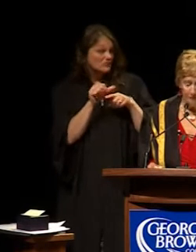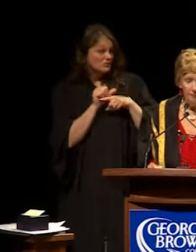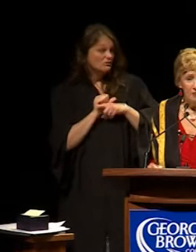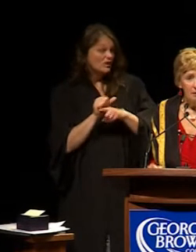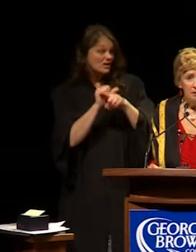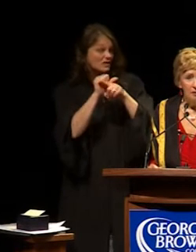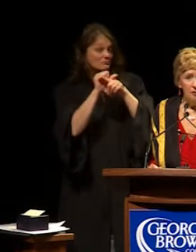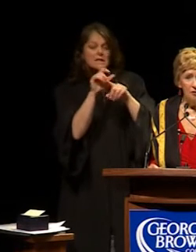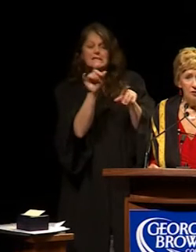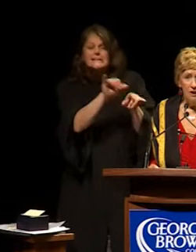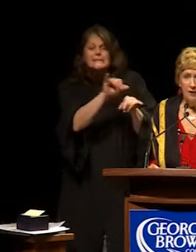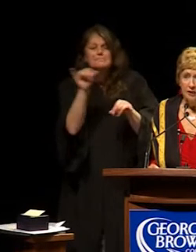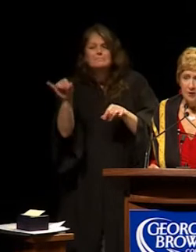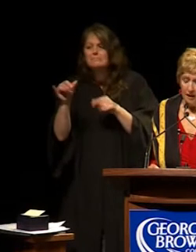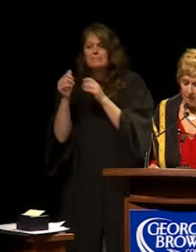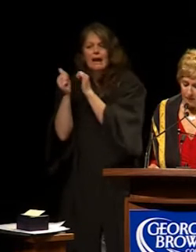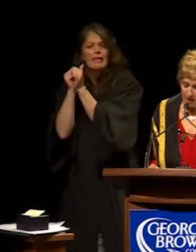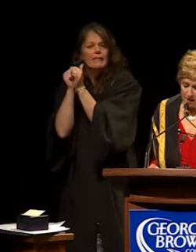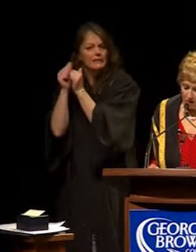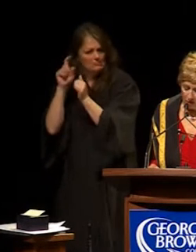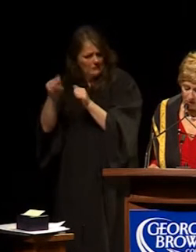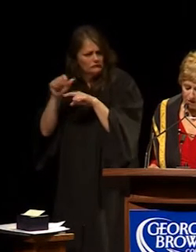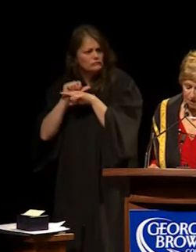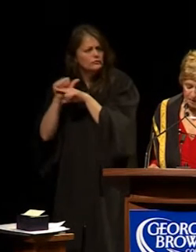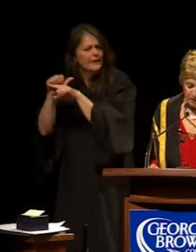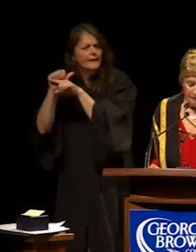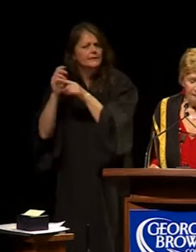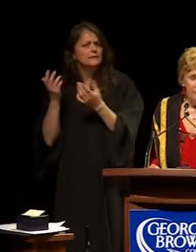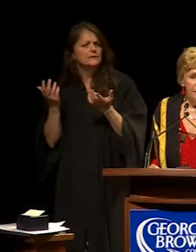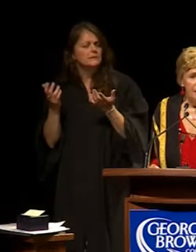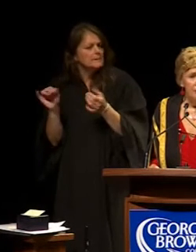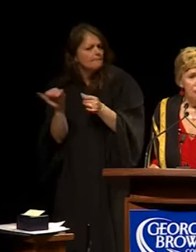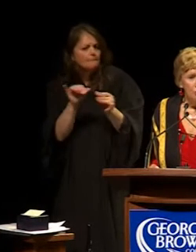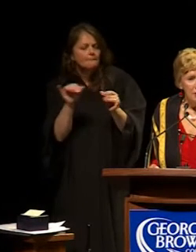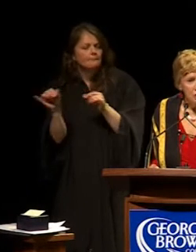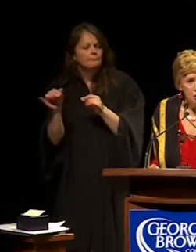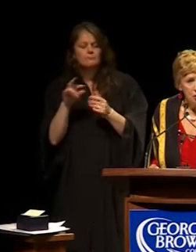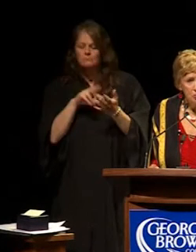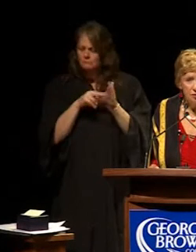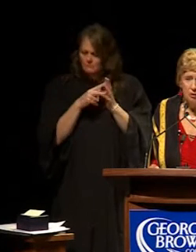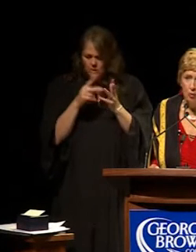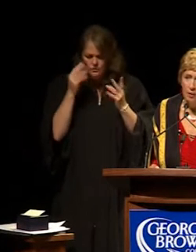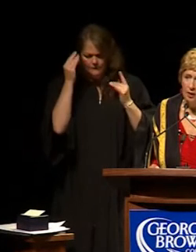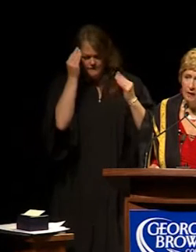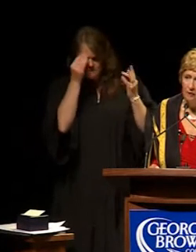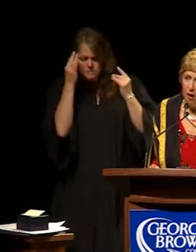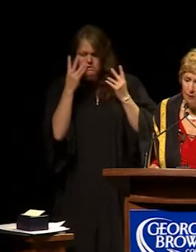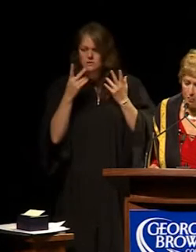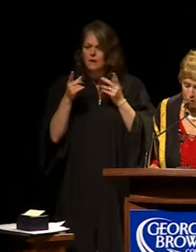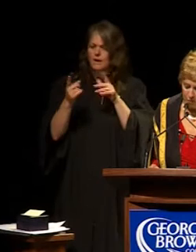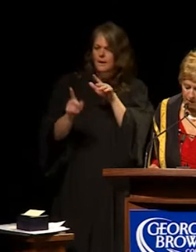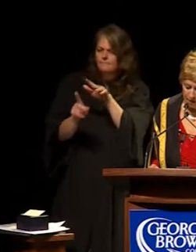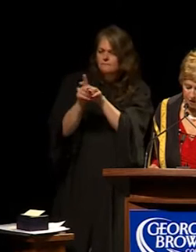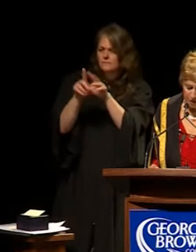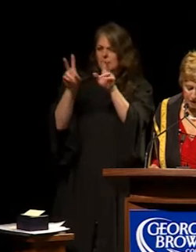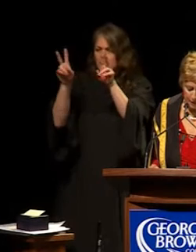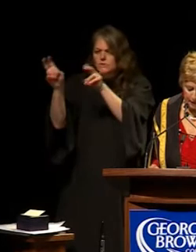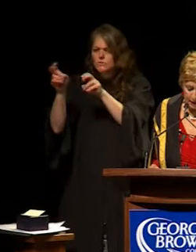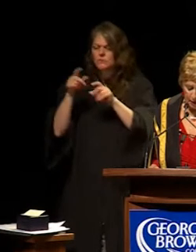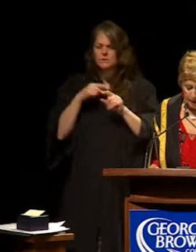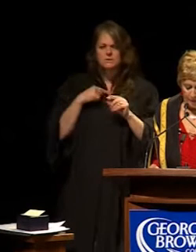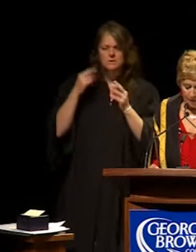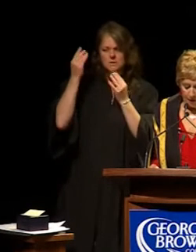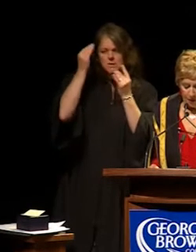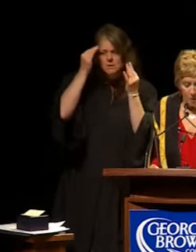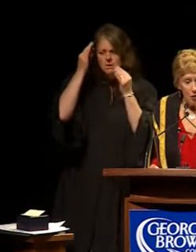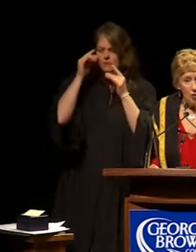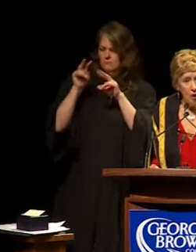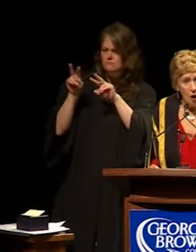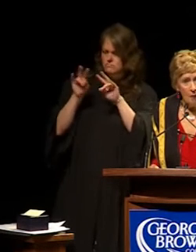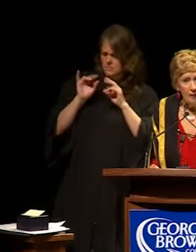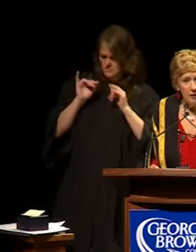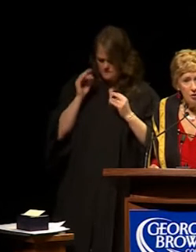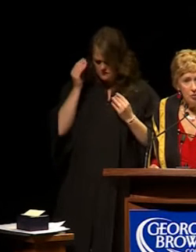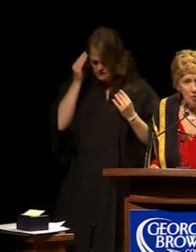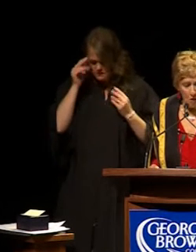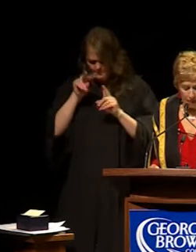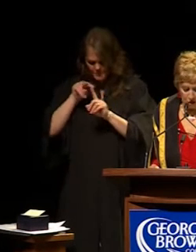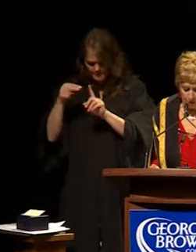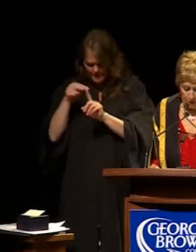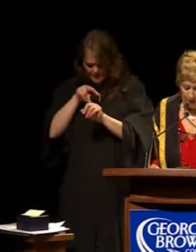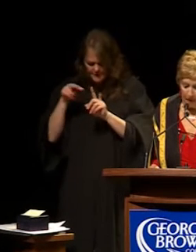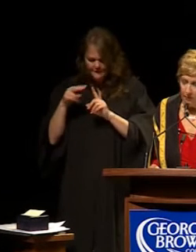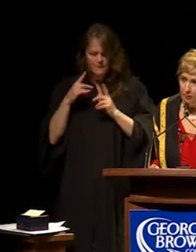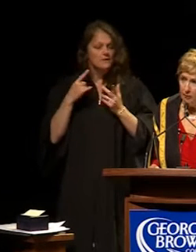athlete. You need to study materials, think through issues, so when you have the opportunity to speak, your comments